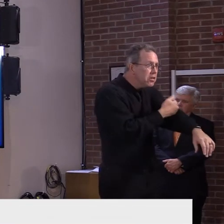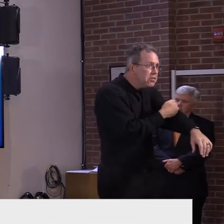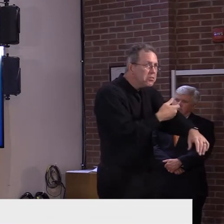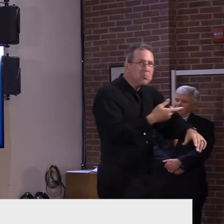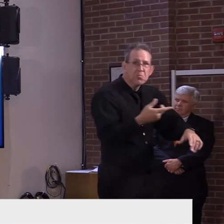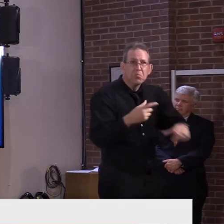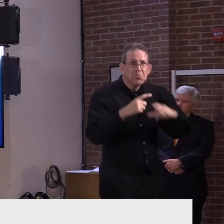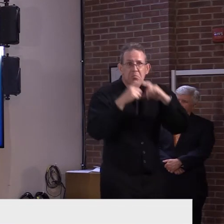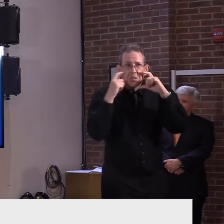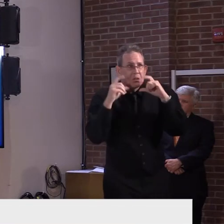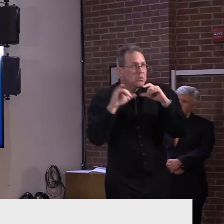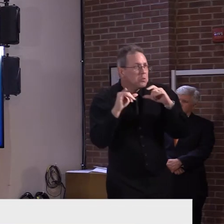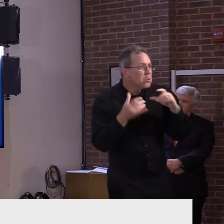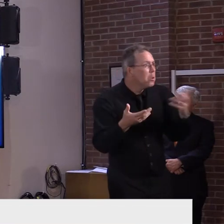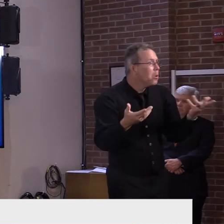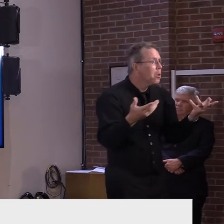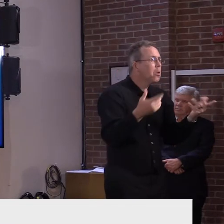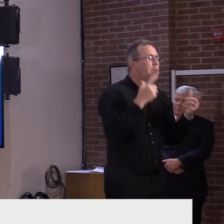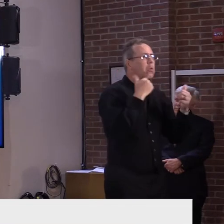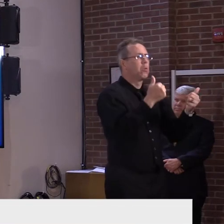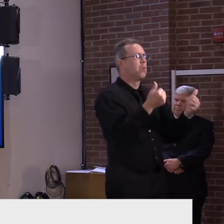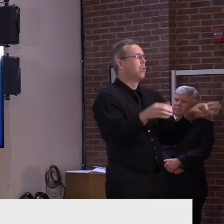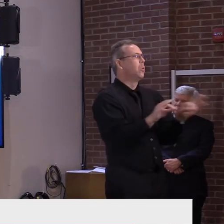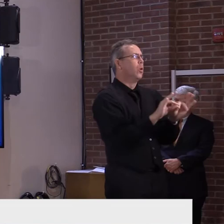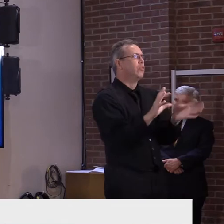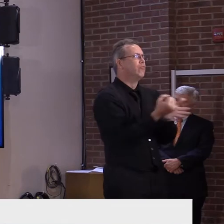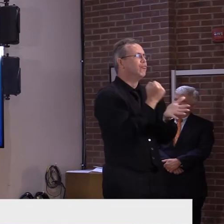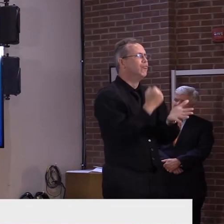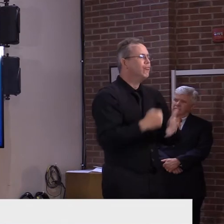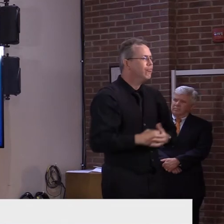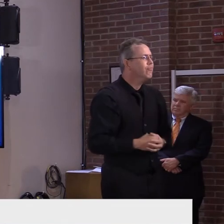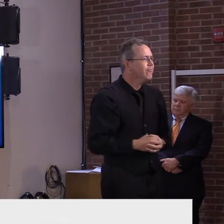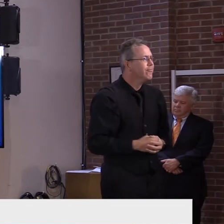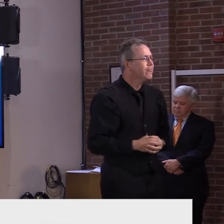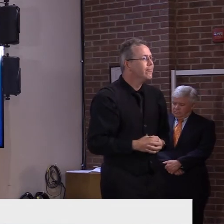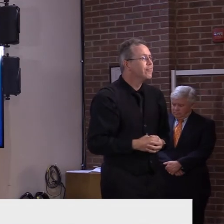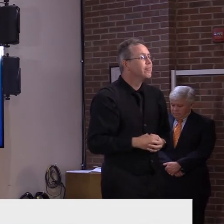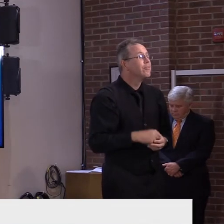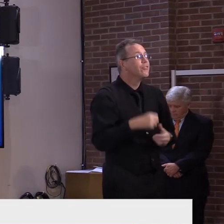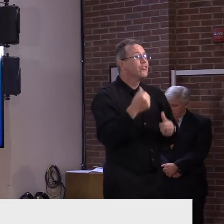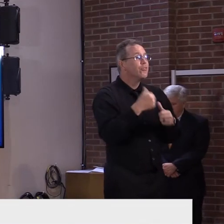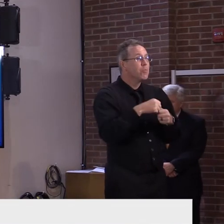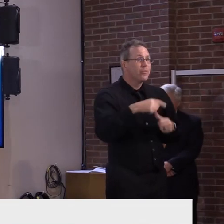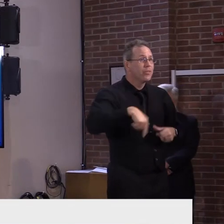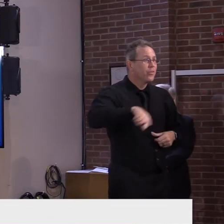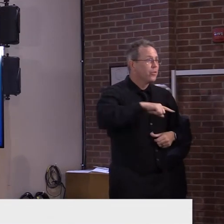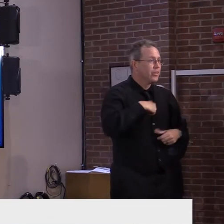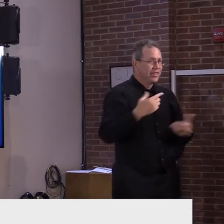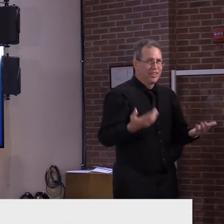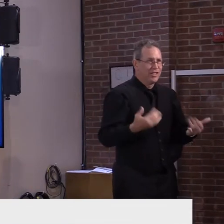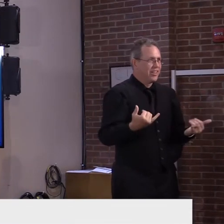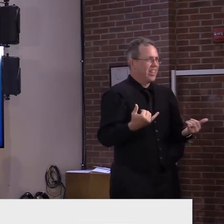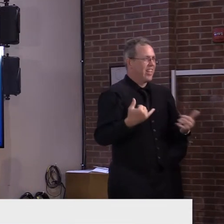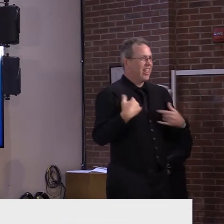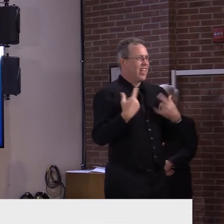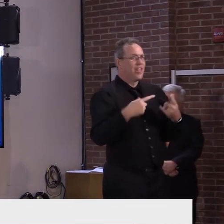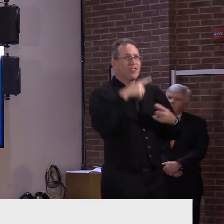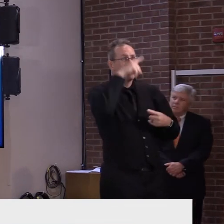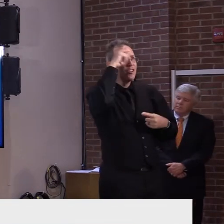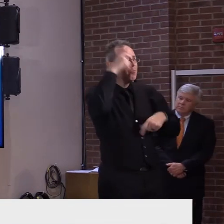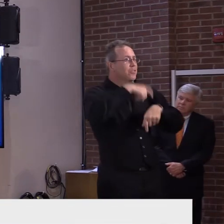we should recognize that we've all been out and about, I hope, at this point. There's no stay-at-home